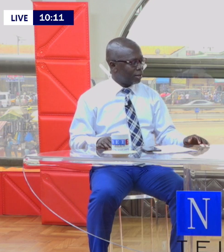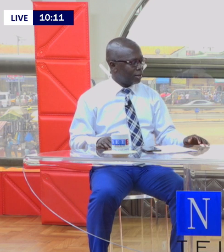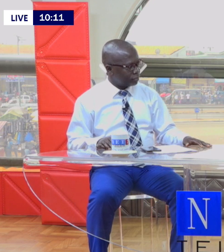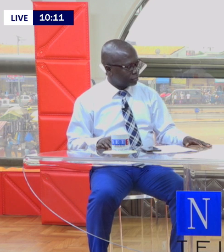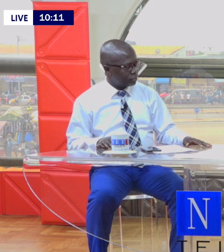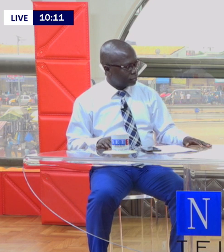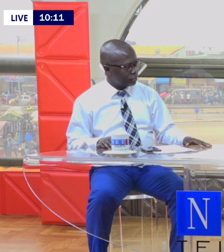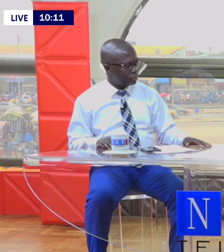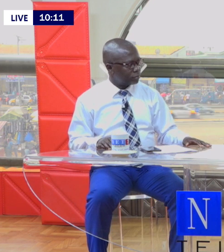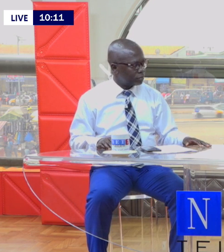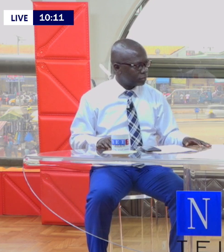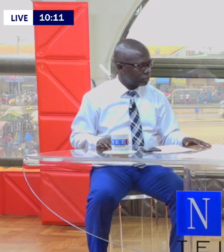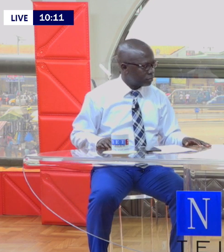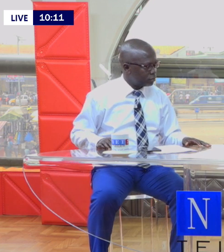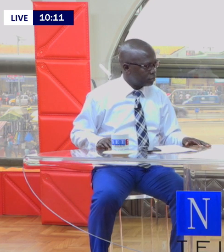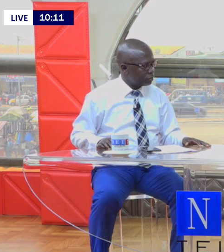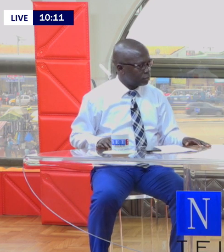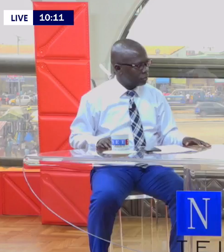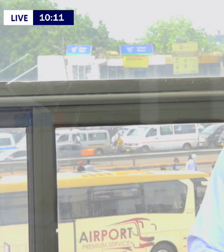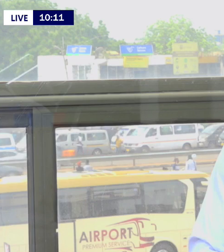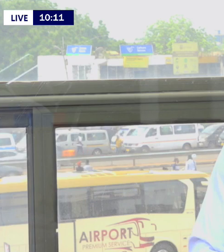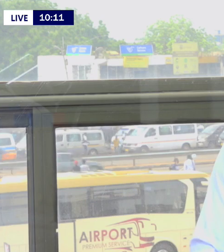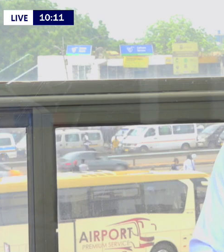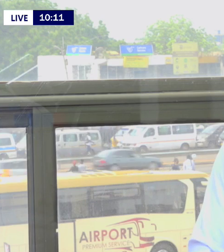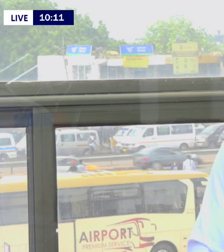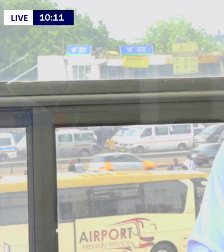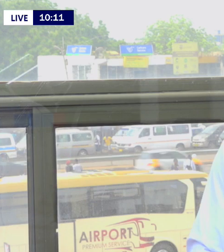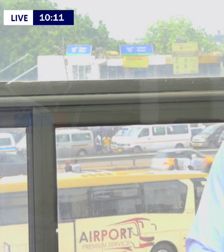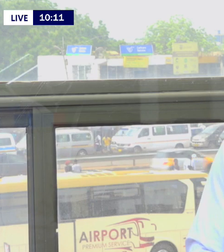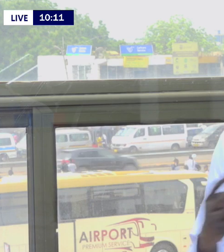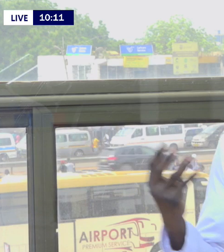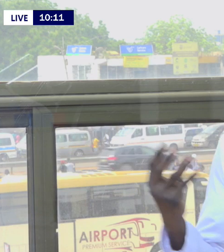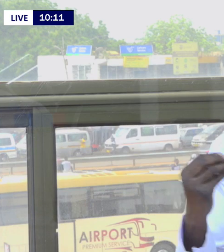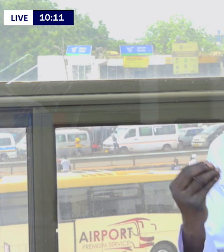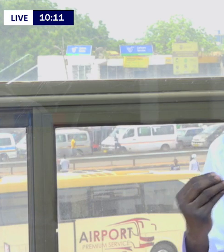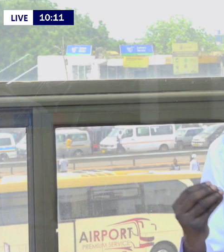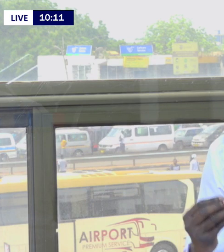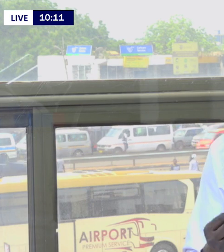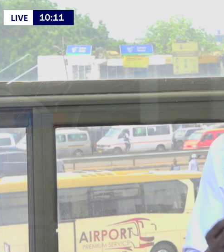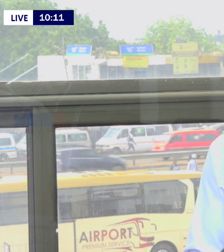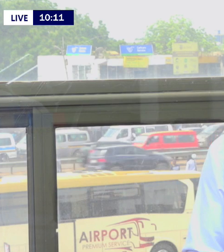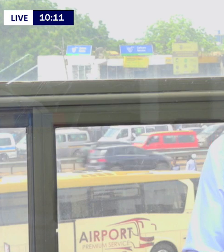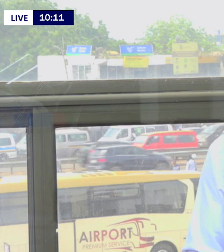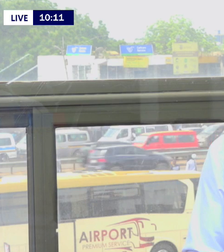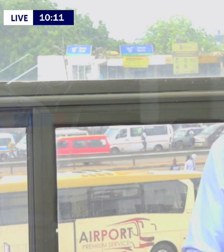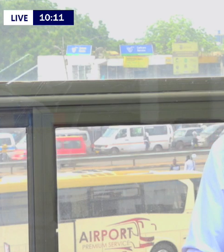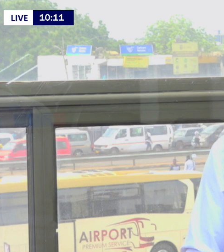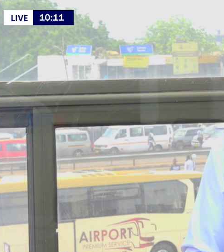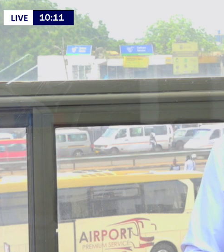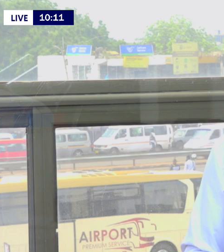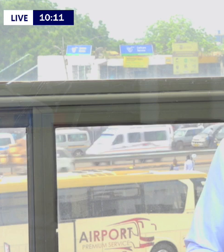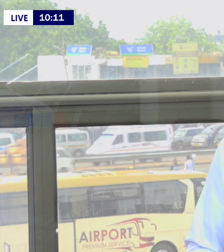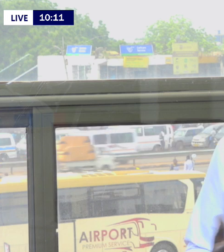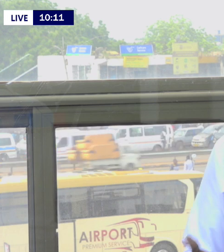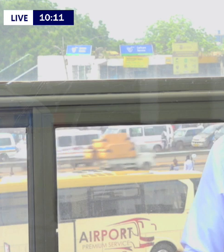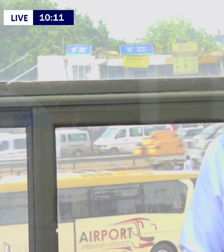se viral diseases an kasa no bebre wo ho anu adru ni ho sa even common cold I a friend kata ye anu